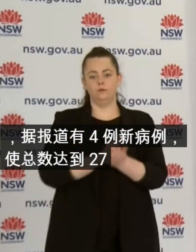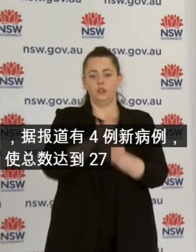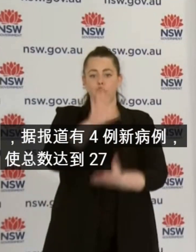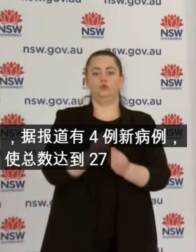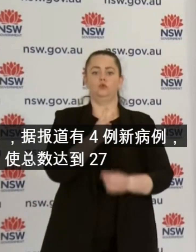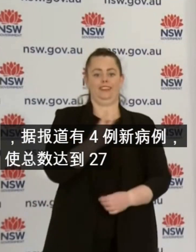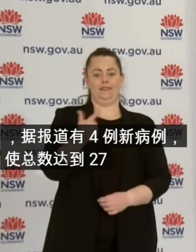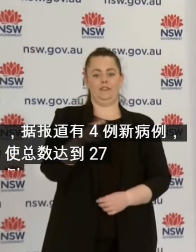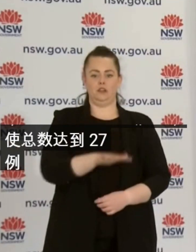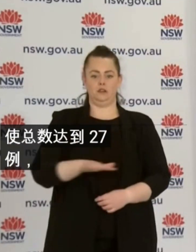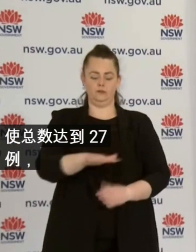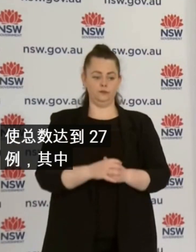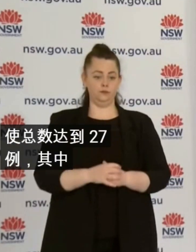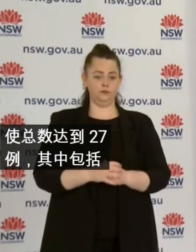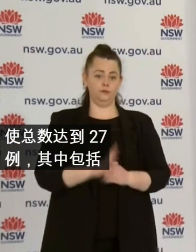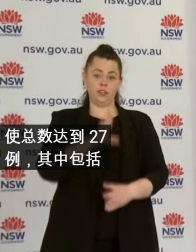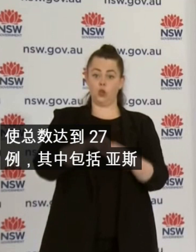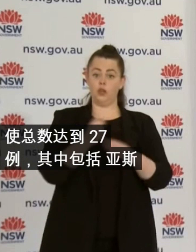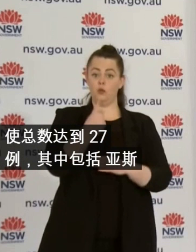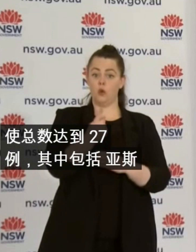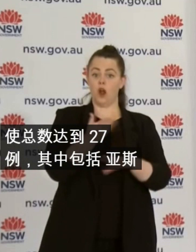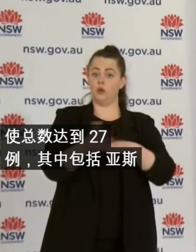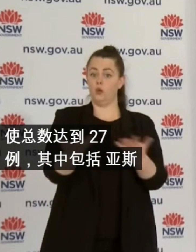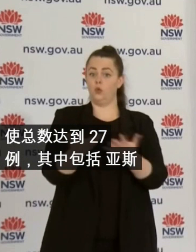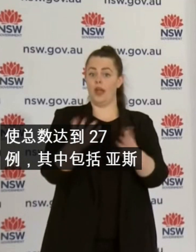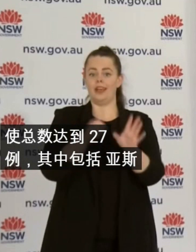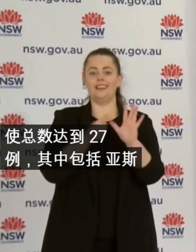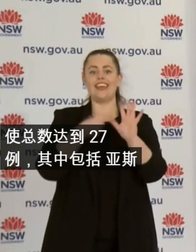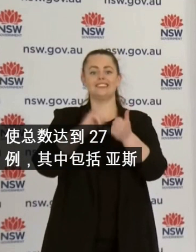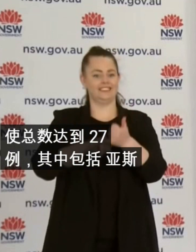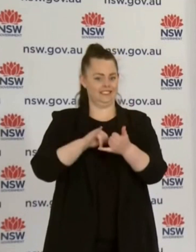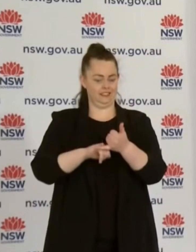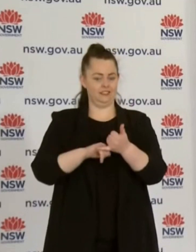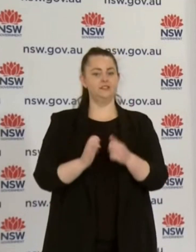27, including a case in Yass.